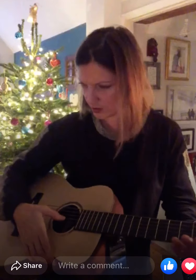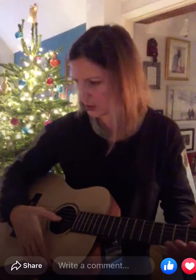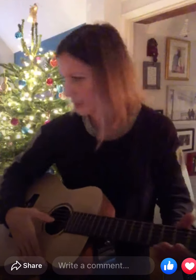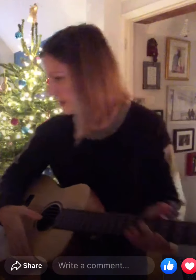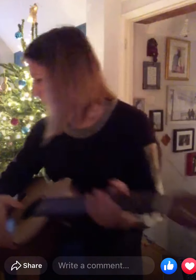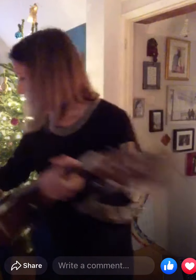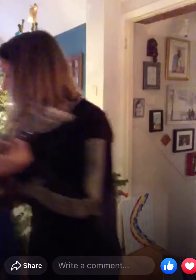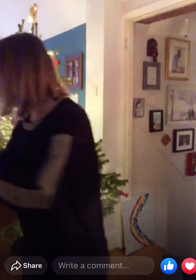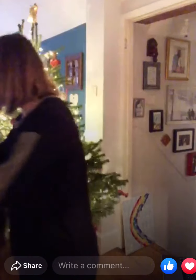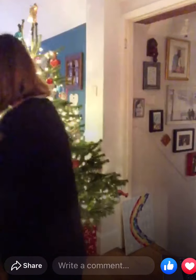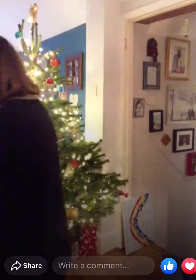Joy.